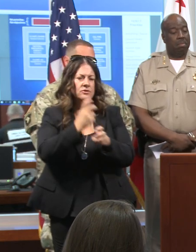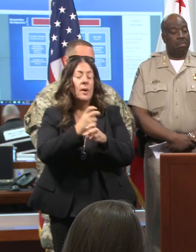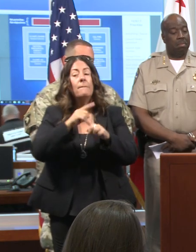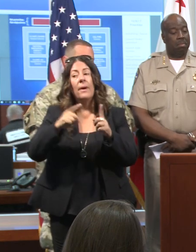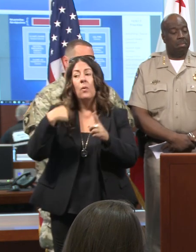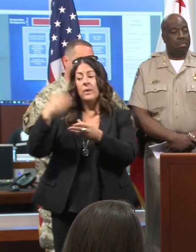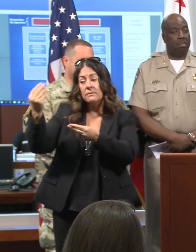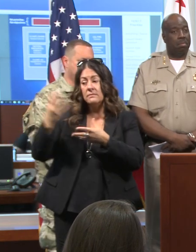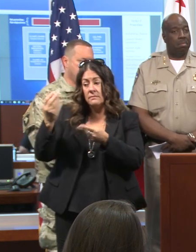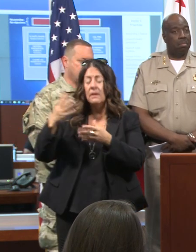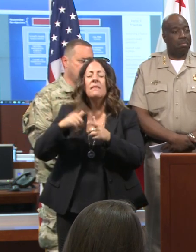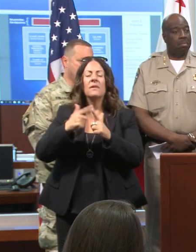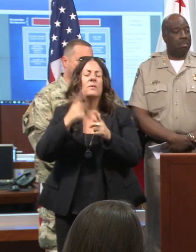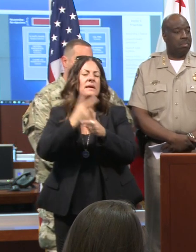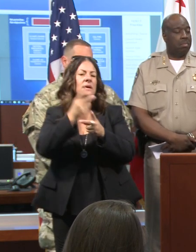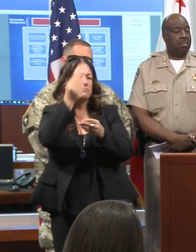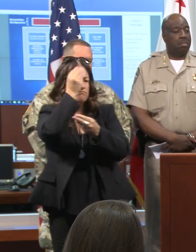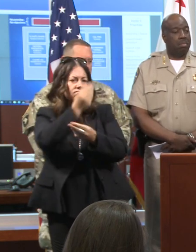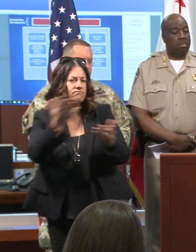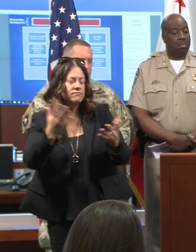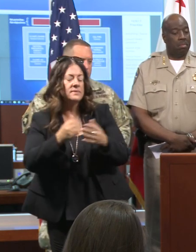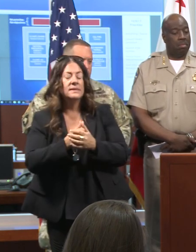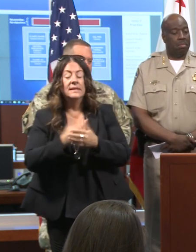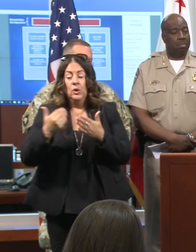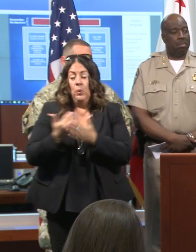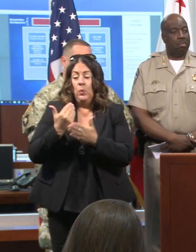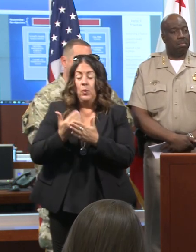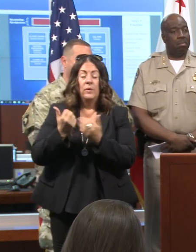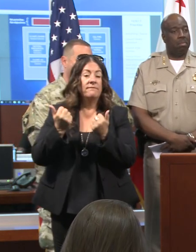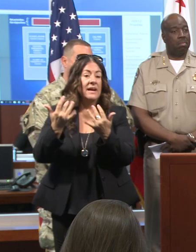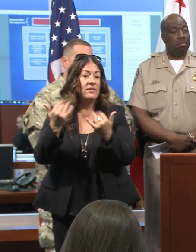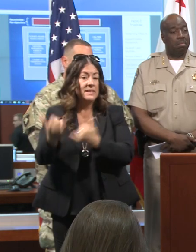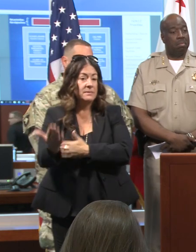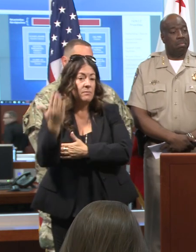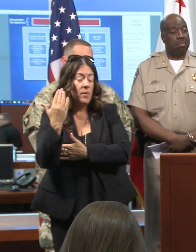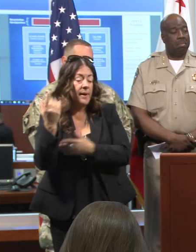updates on fires this morning.